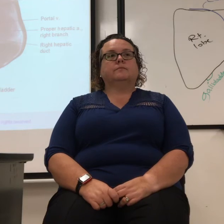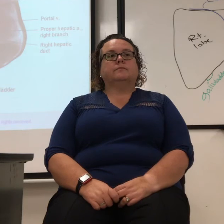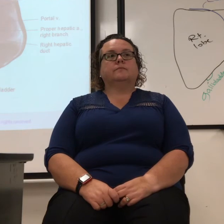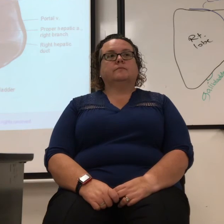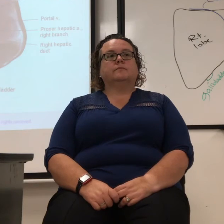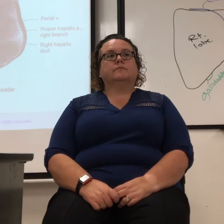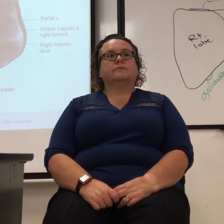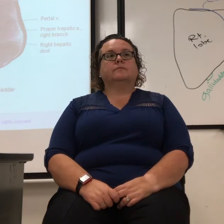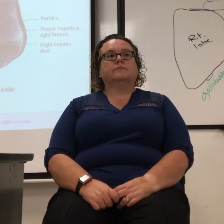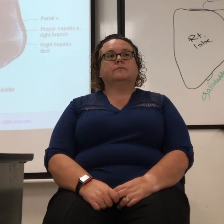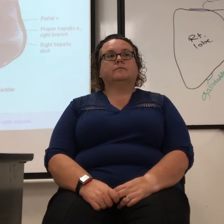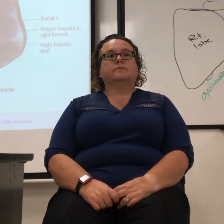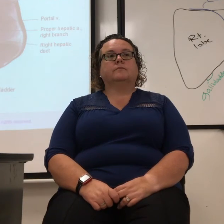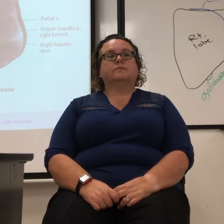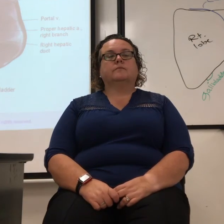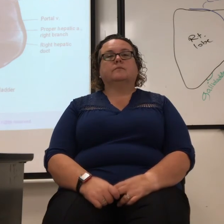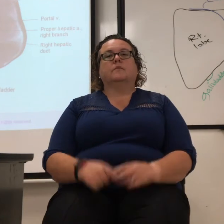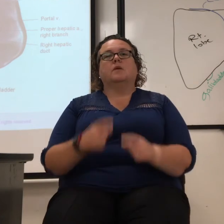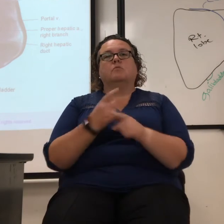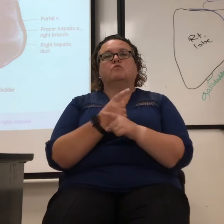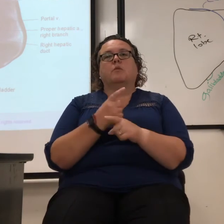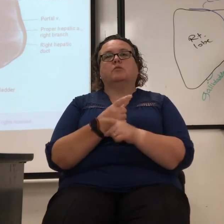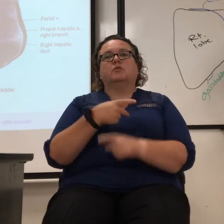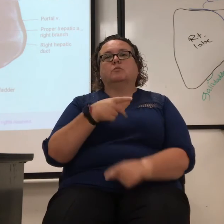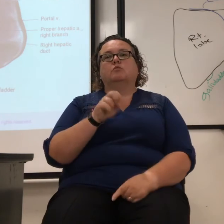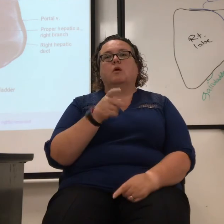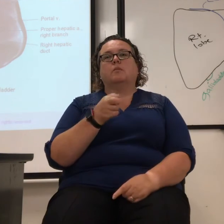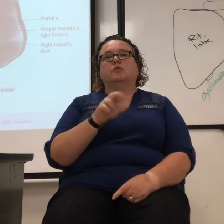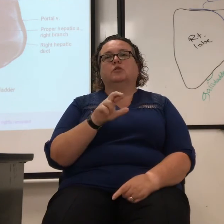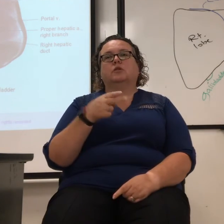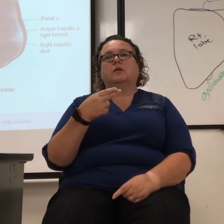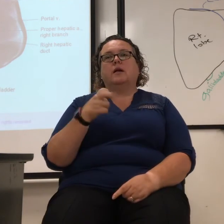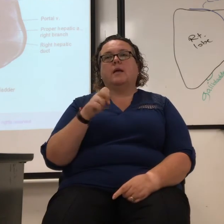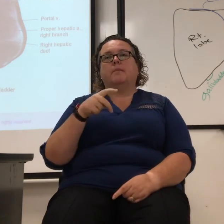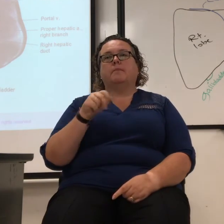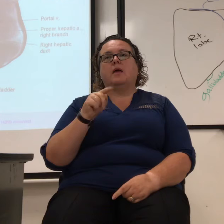Number 3, proper hepatic artery.